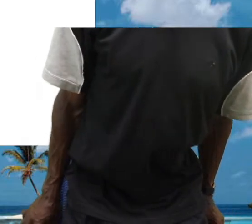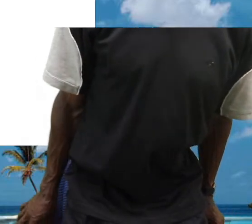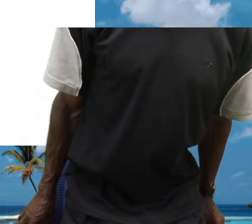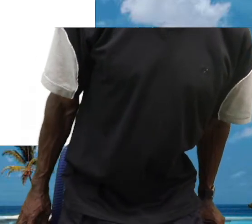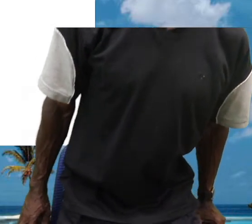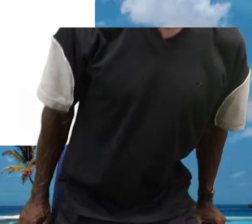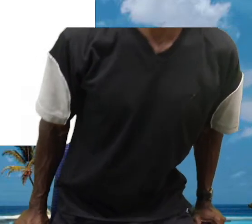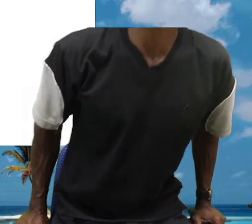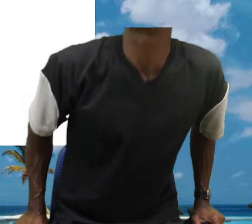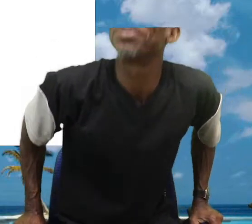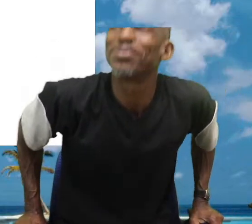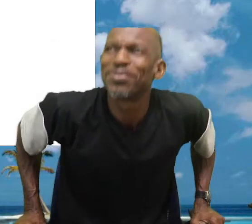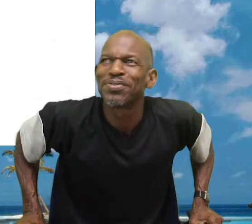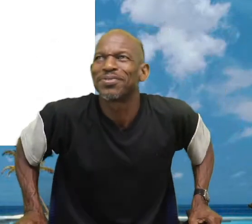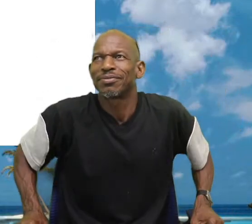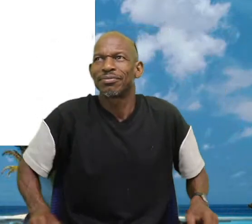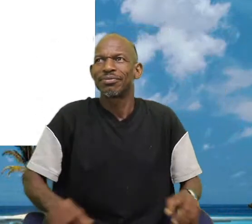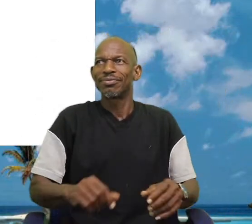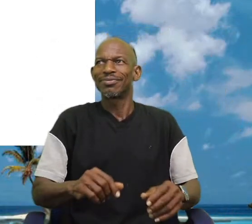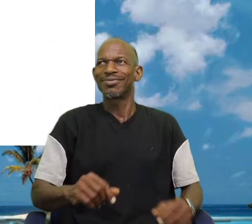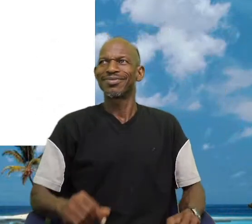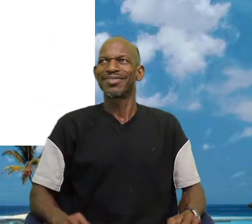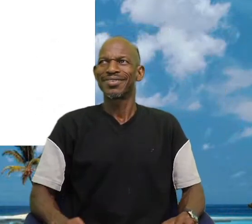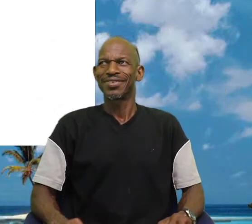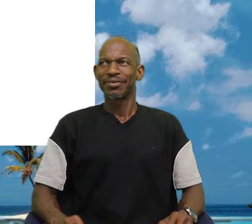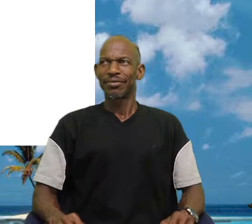I can't hear you.